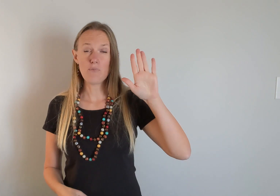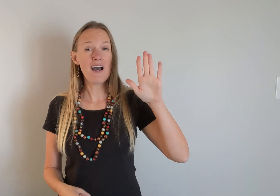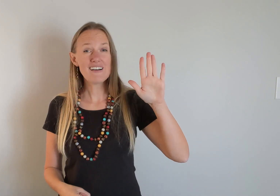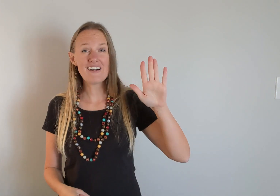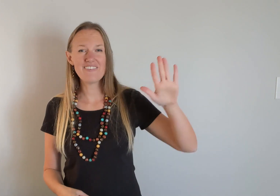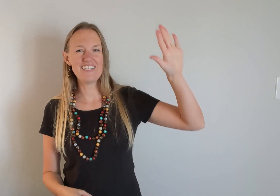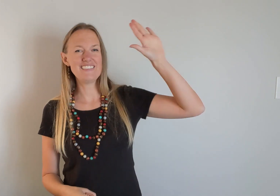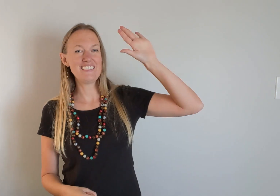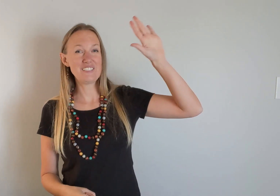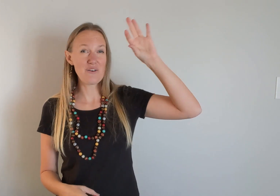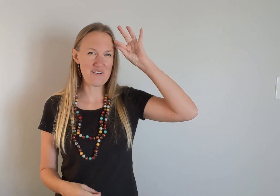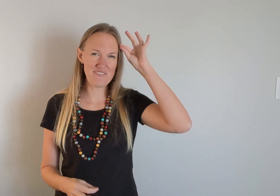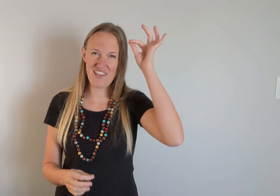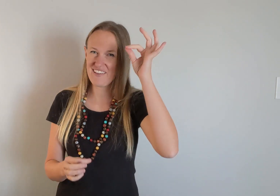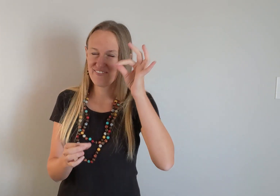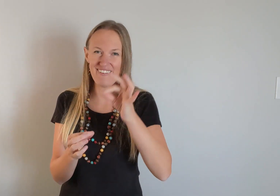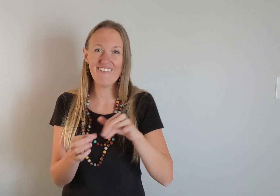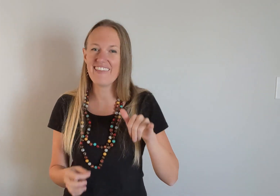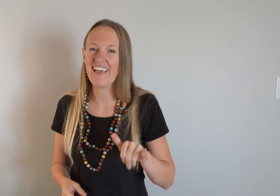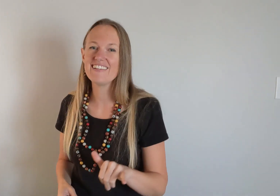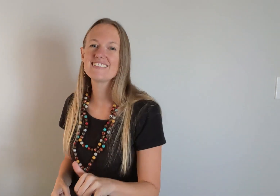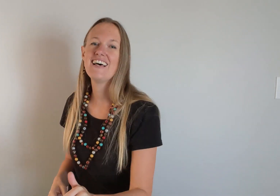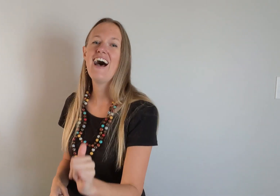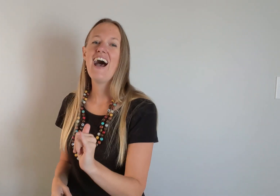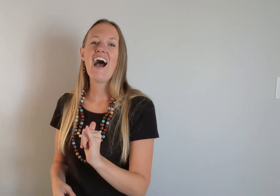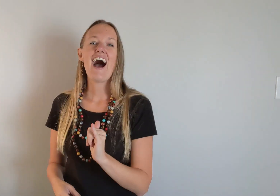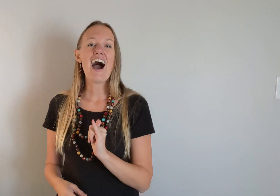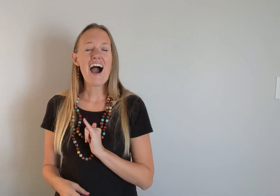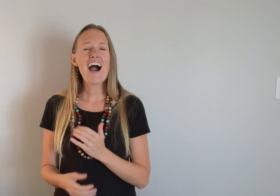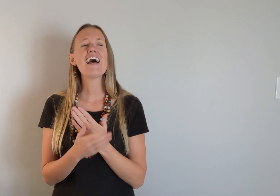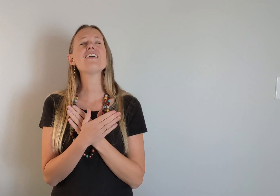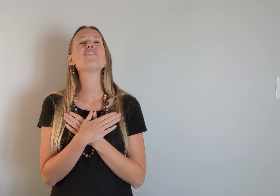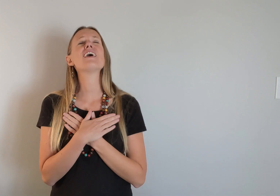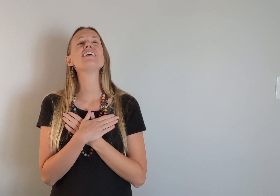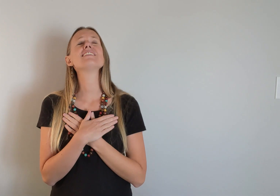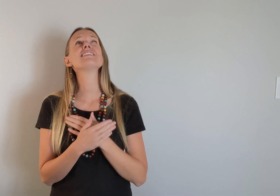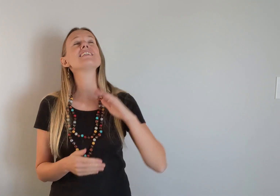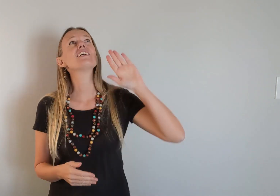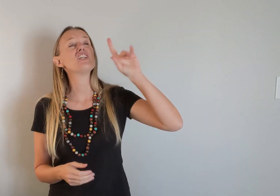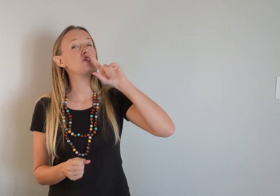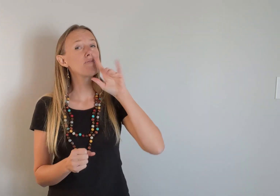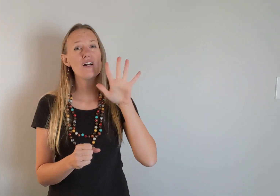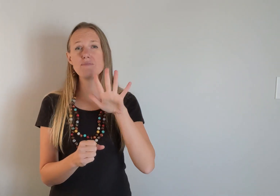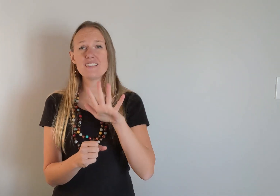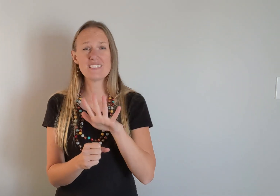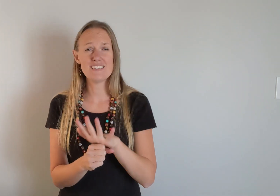my confidence is your faithfulness. I rest in your